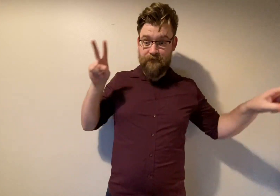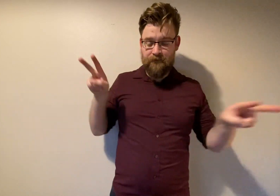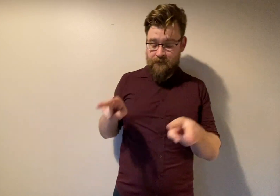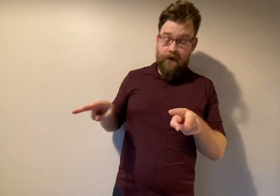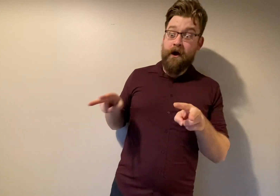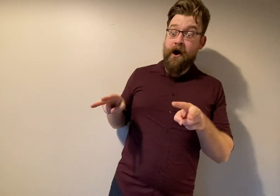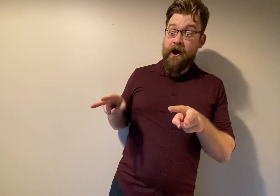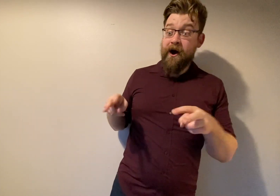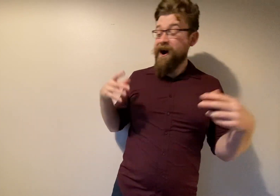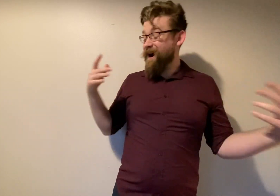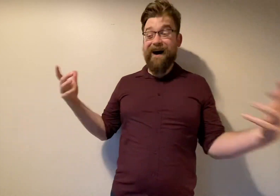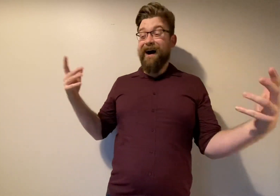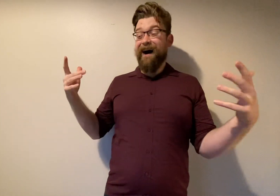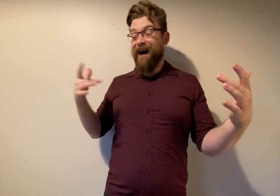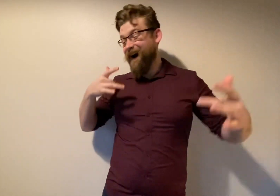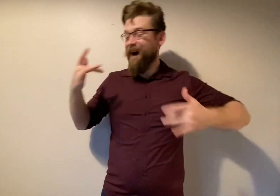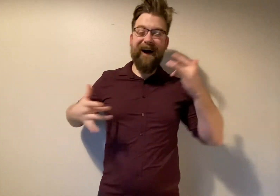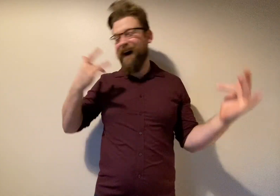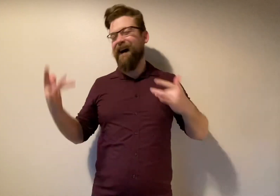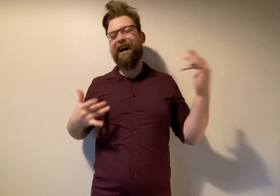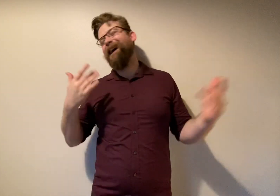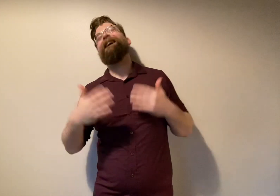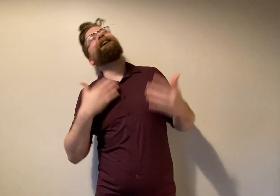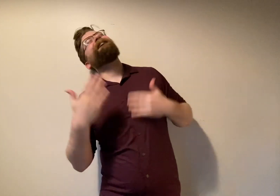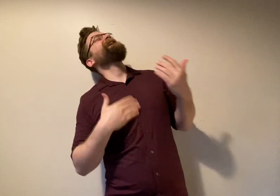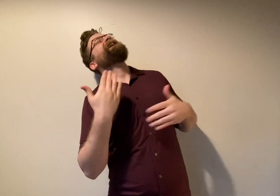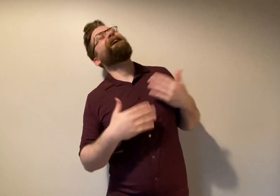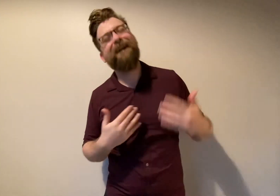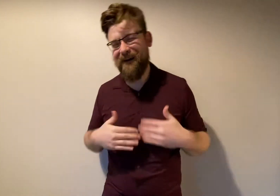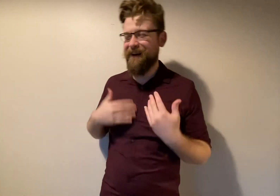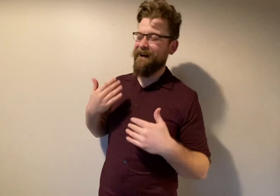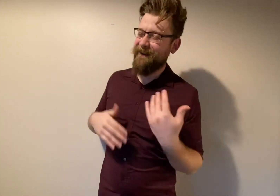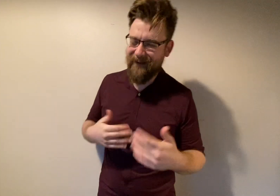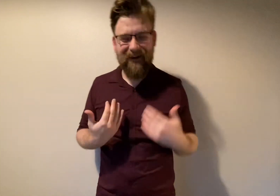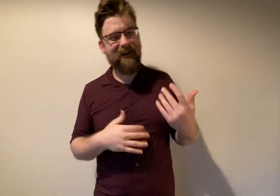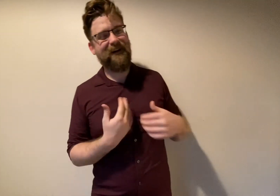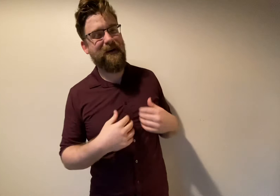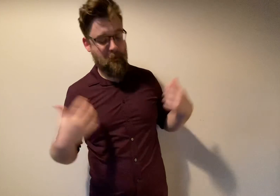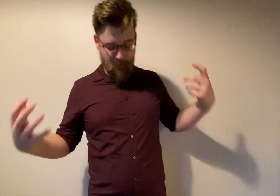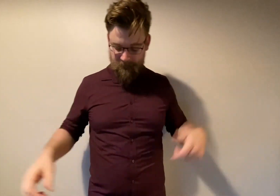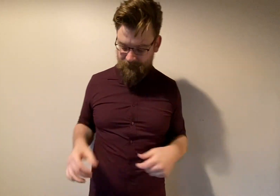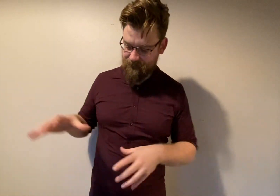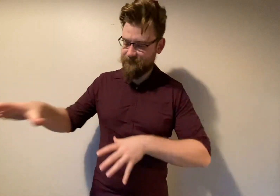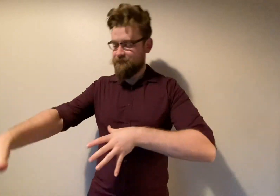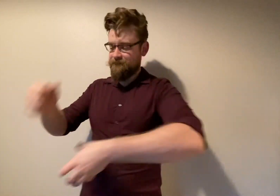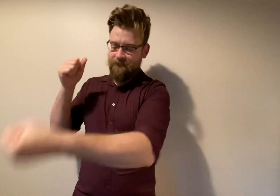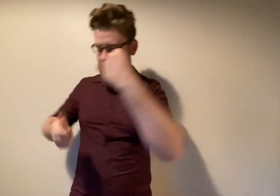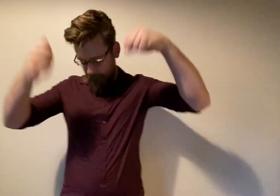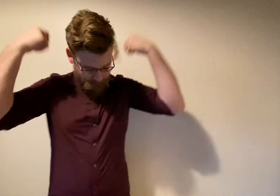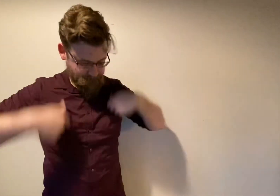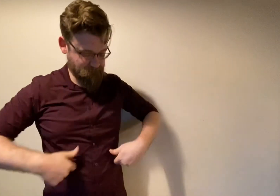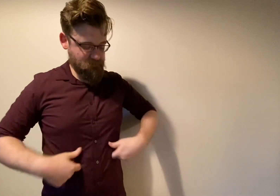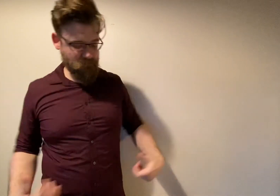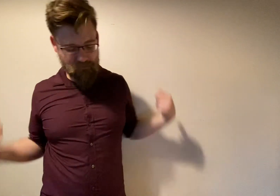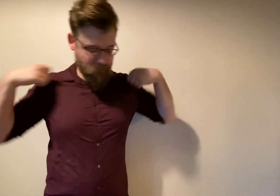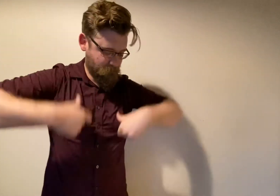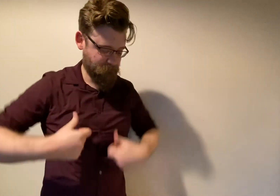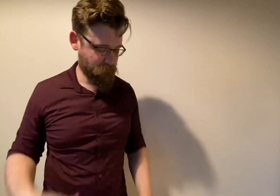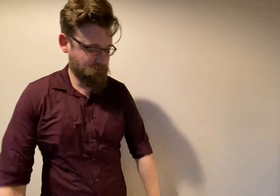and chuckled and seemed mightily delighted. Then they dressed themselves in the twinkle of an eye and danced and capered and